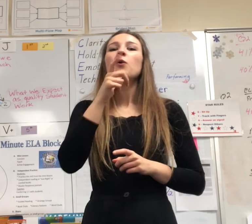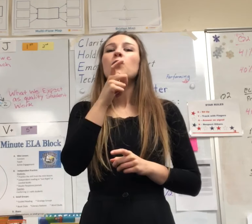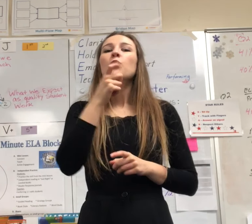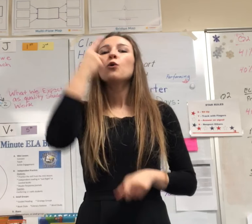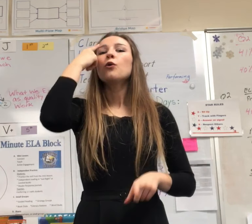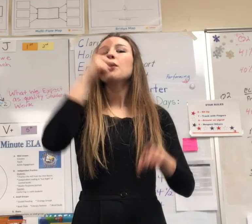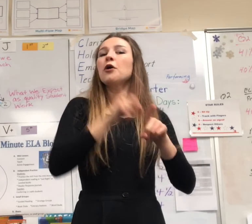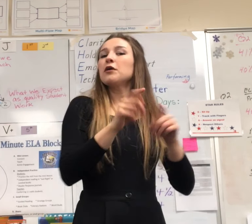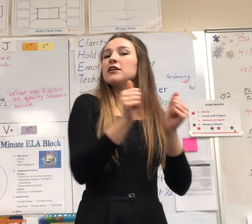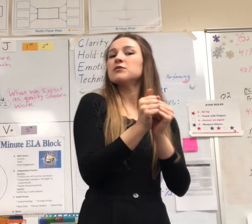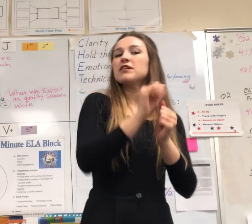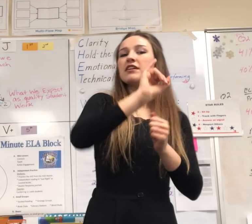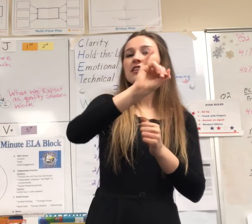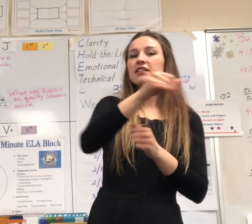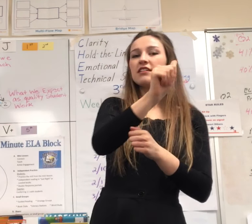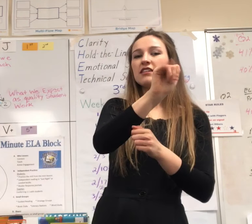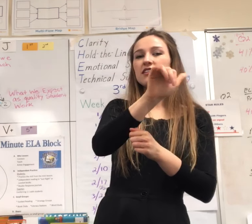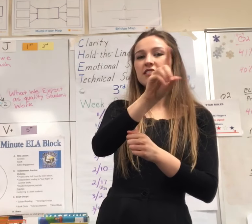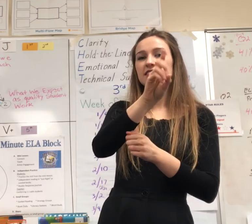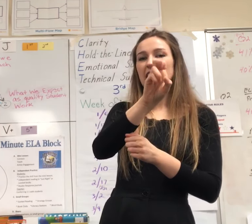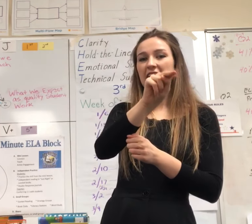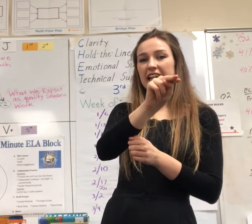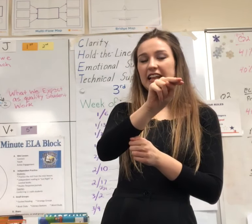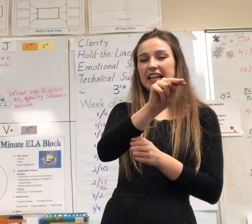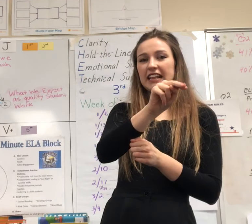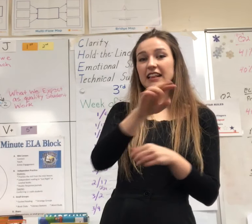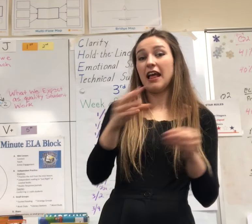Jaden that the more weight,